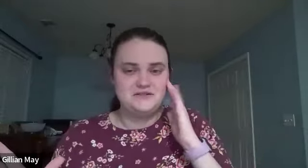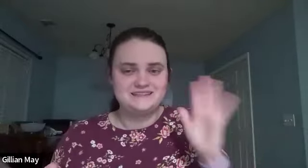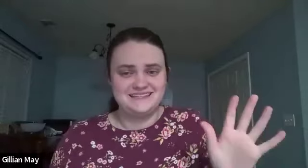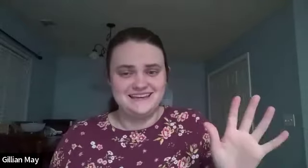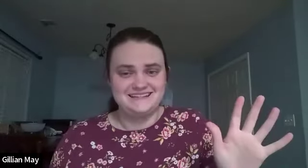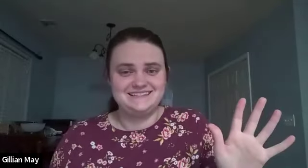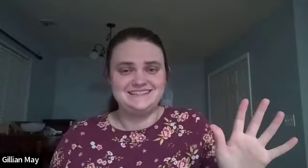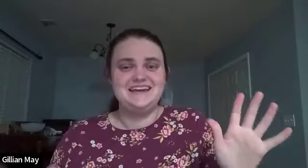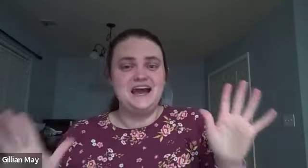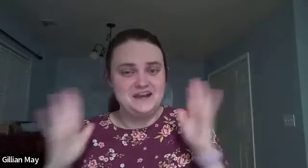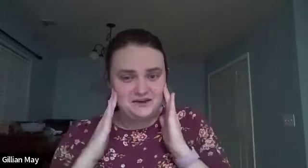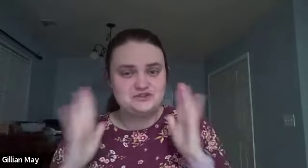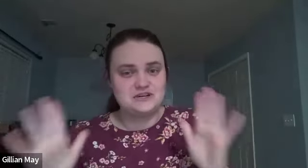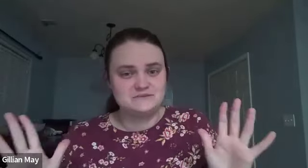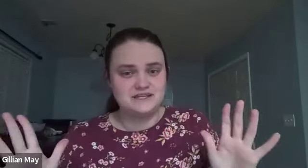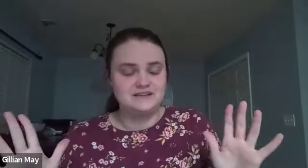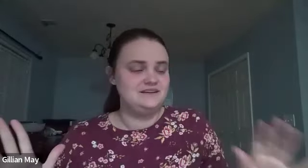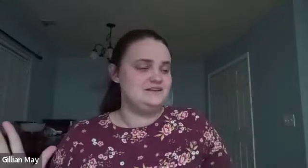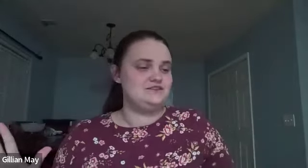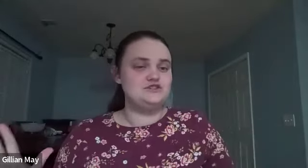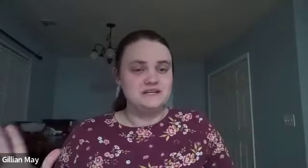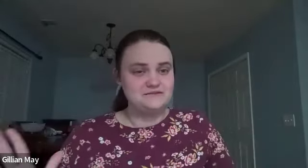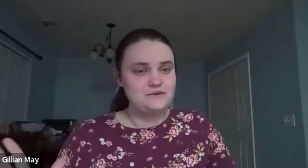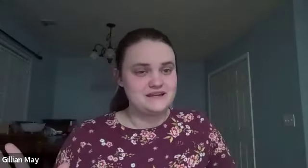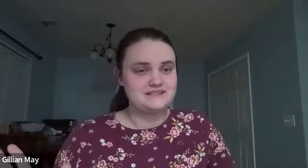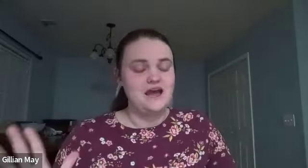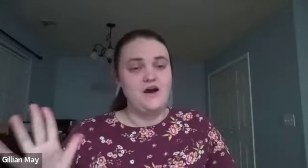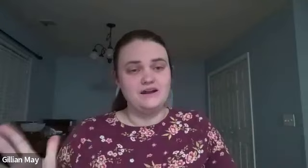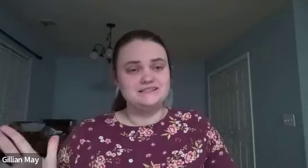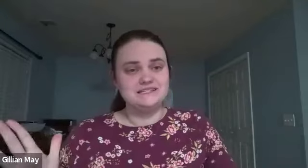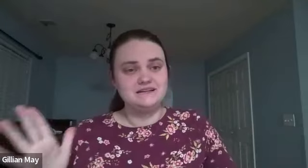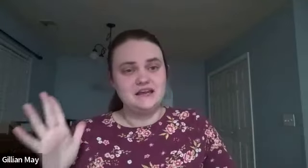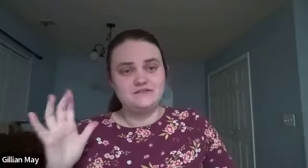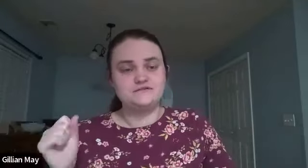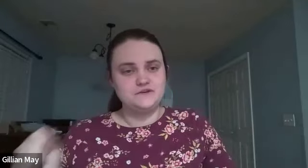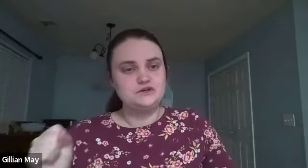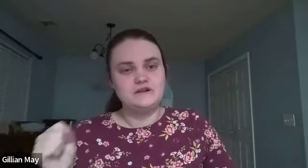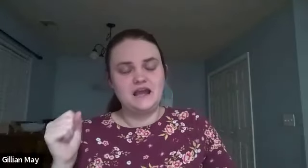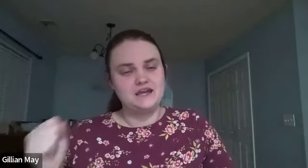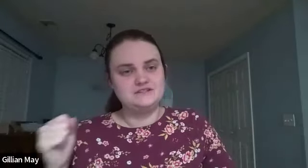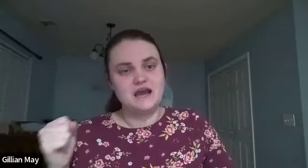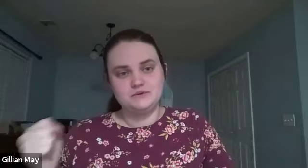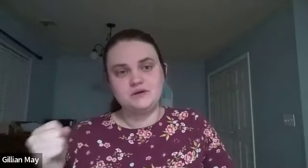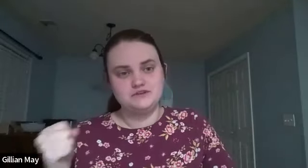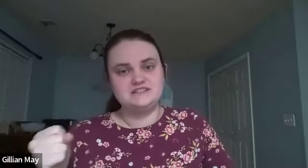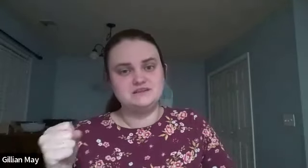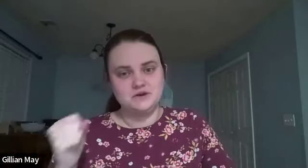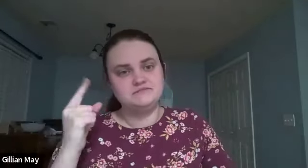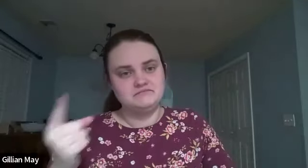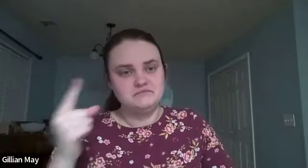that's the case. I know, trust me. There's so many different ways. Honestly, if there's a few you like, I would probably use these the most.